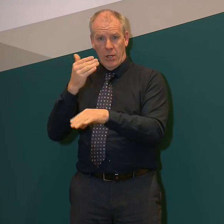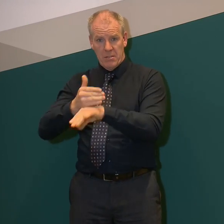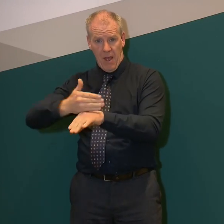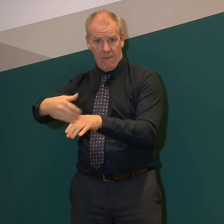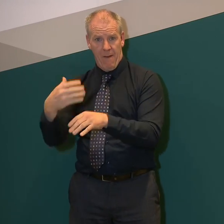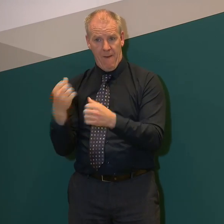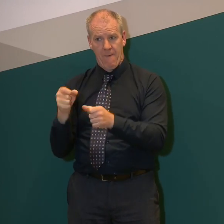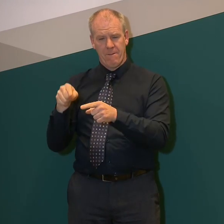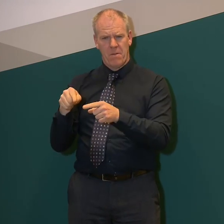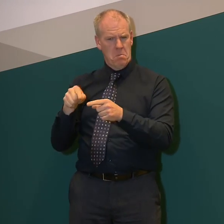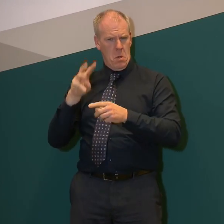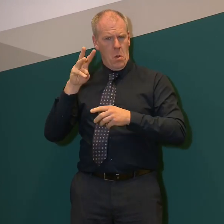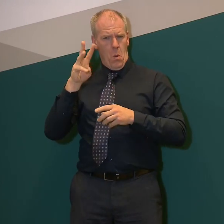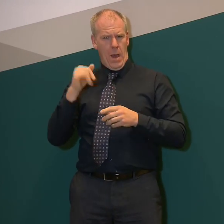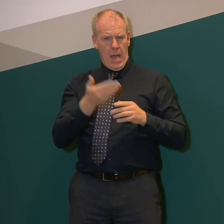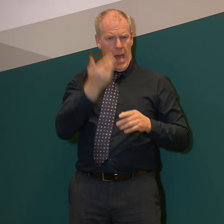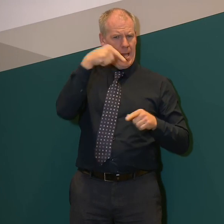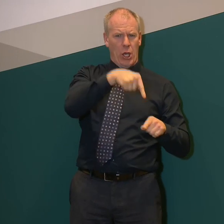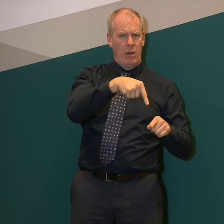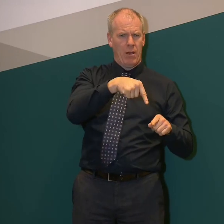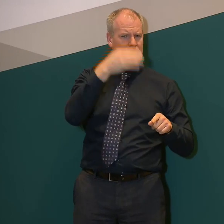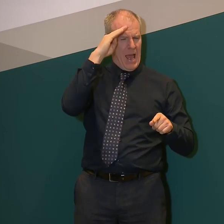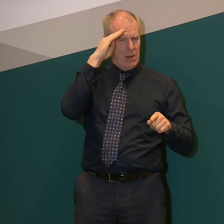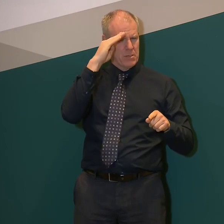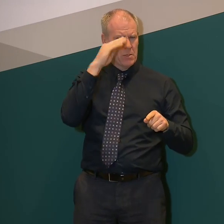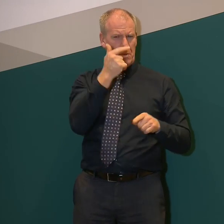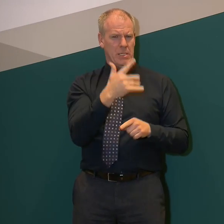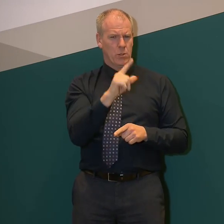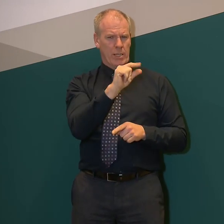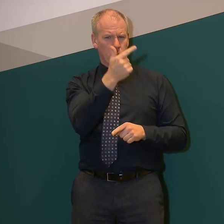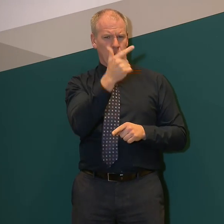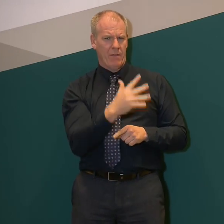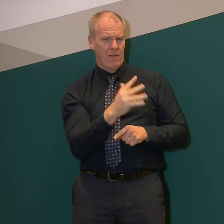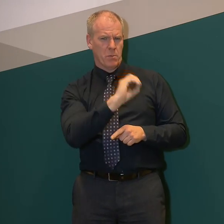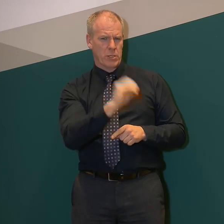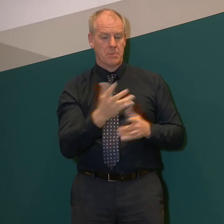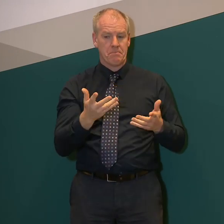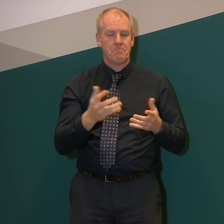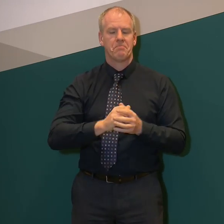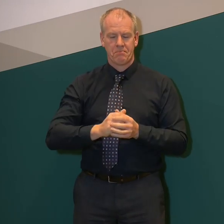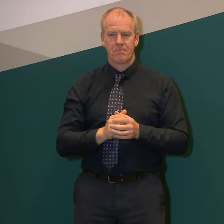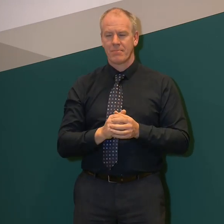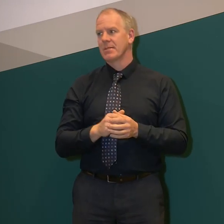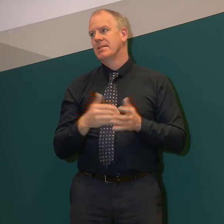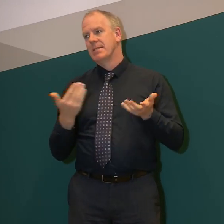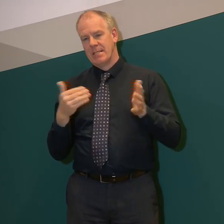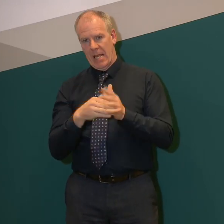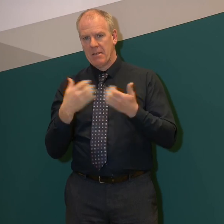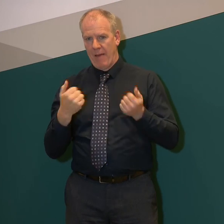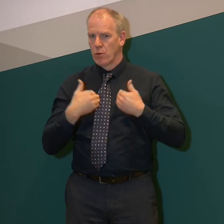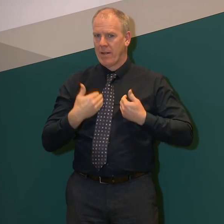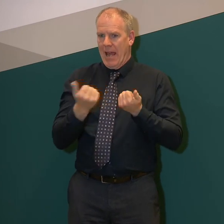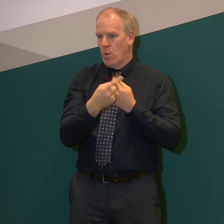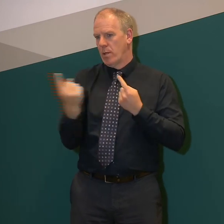an idea as to why this might be and how much of a concern it is for you? So obviously we're concerned with anybody who's infected,